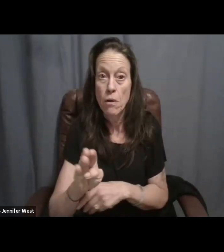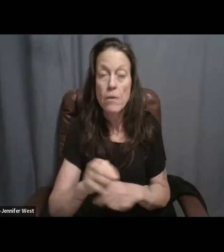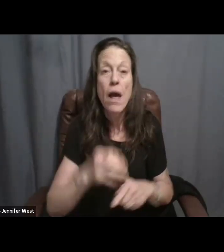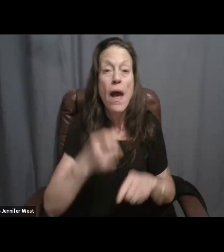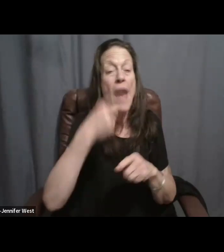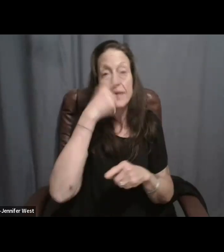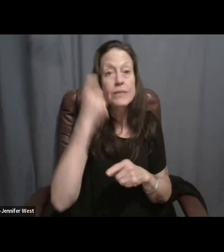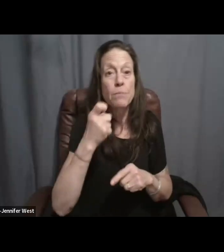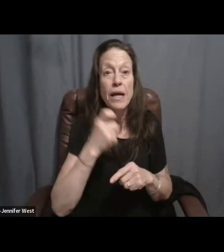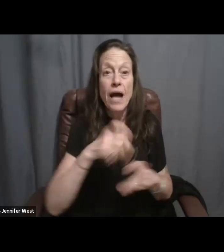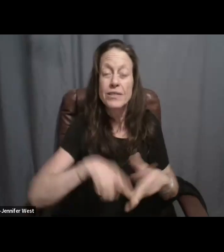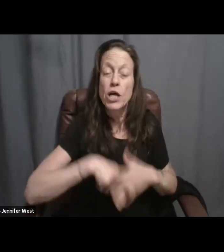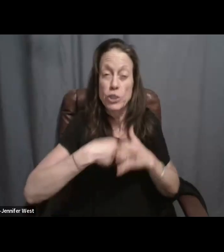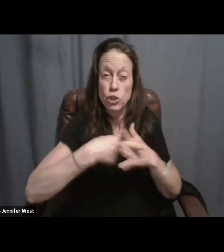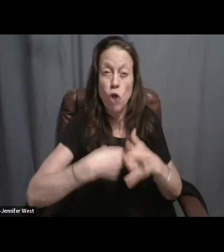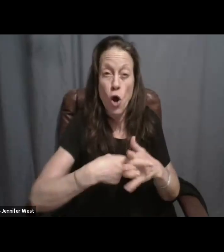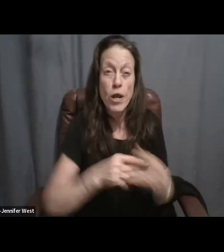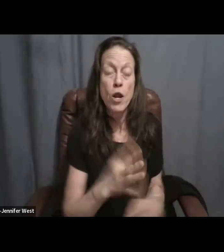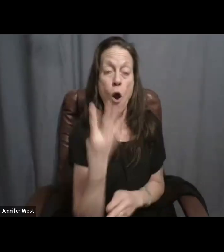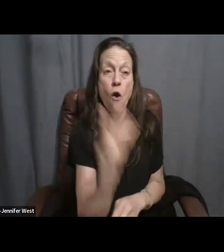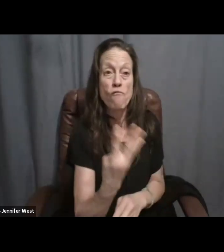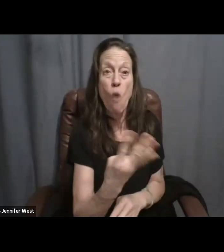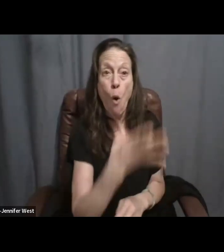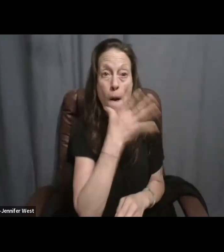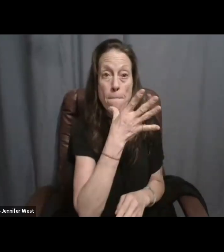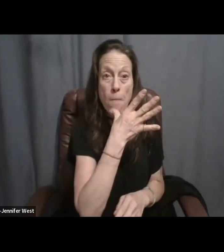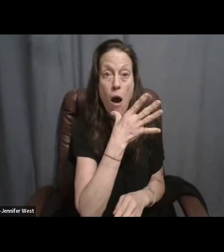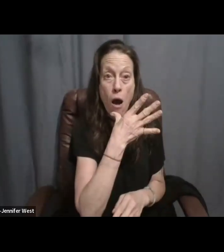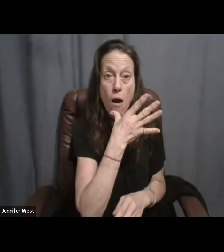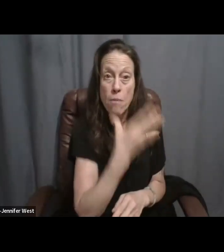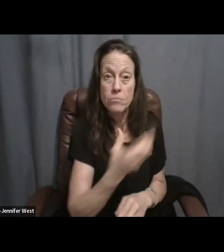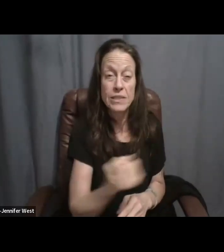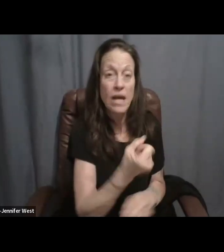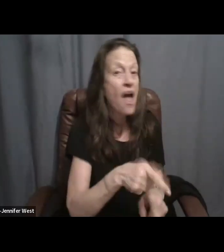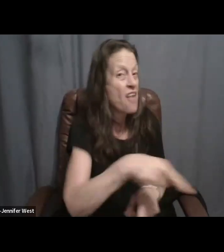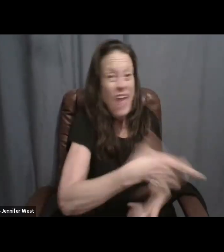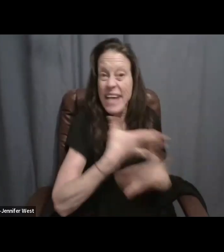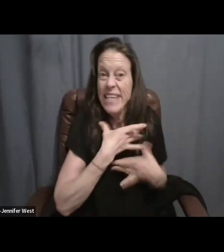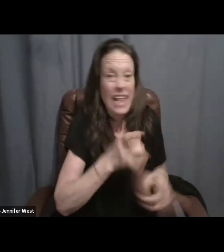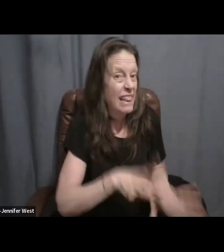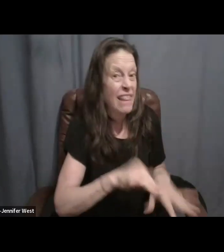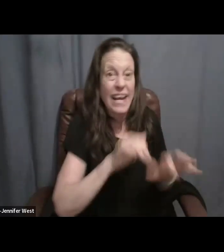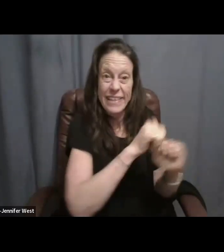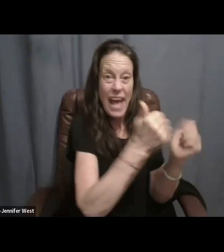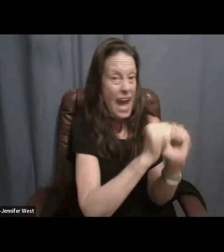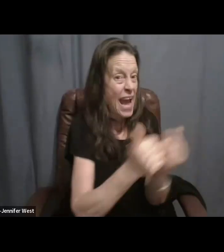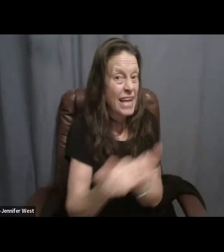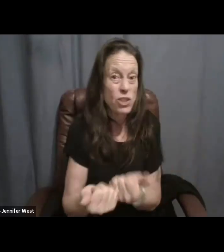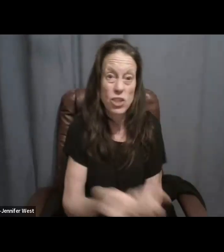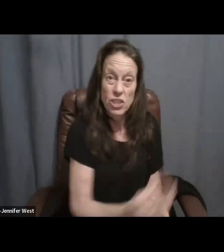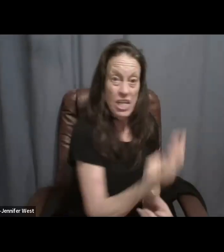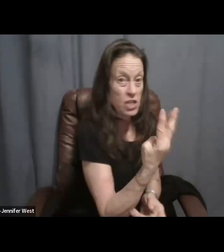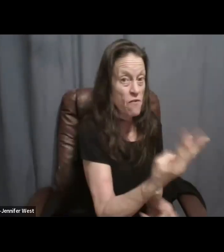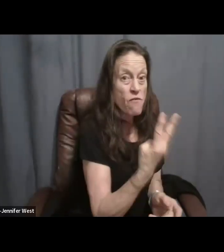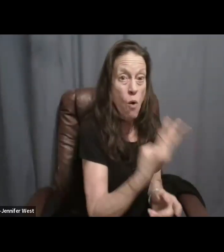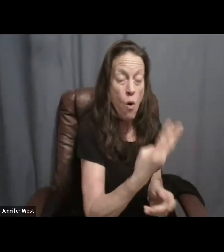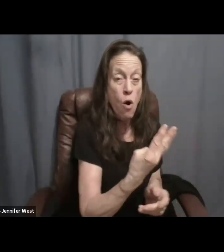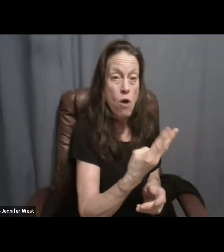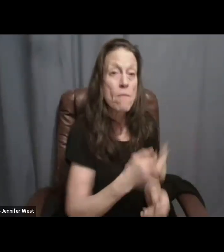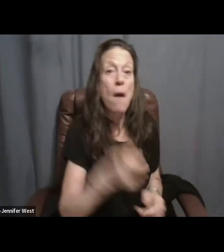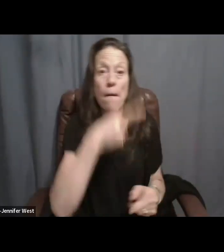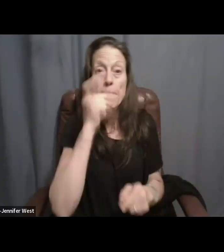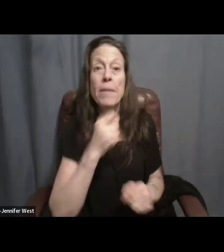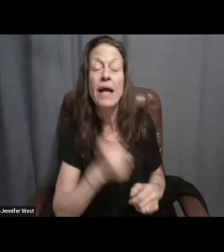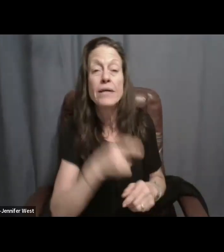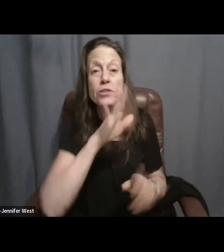children from agencies and did not like the services being provided there. They were being verbally abused as